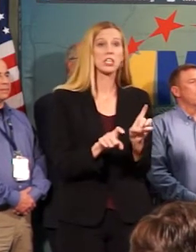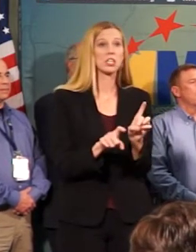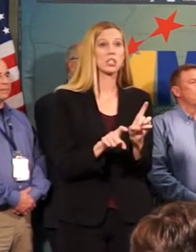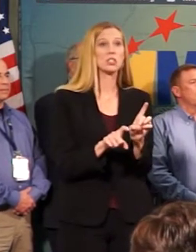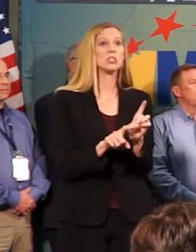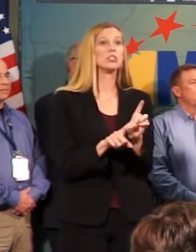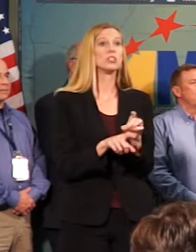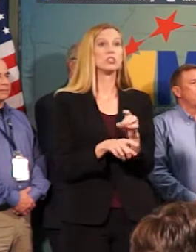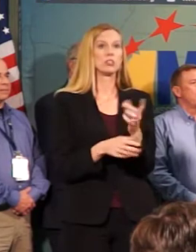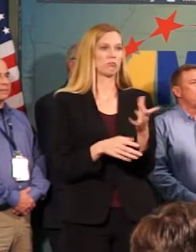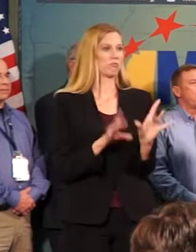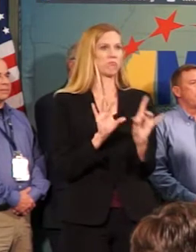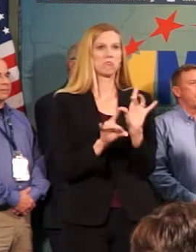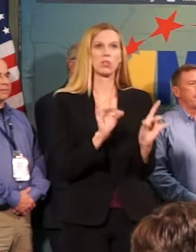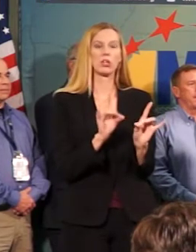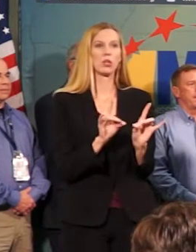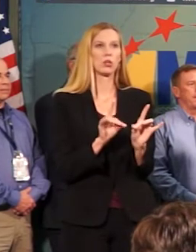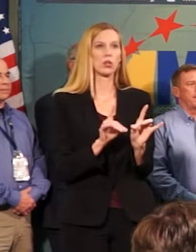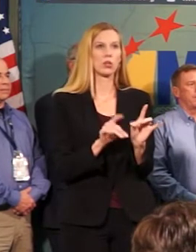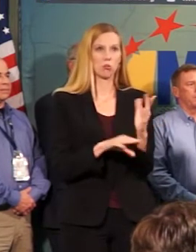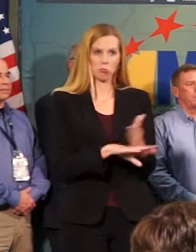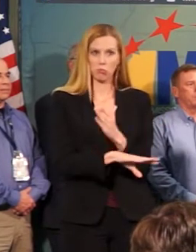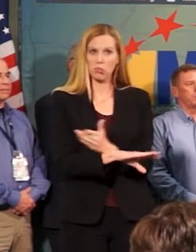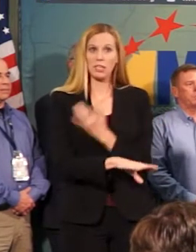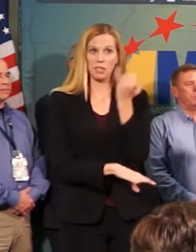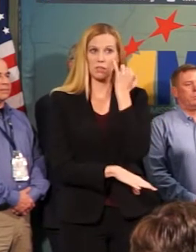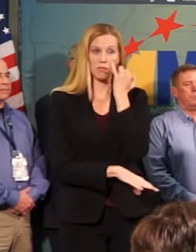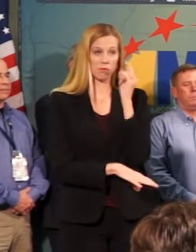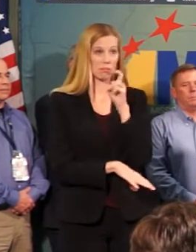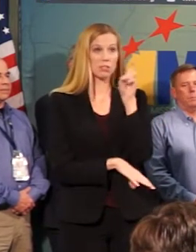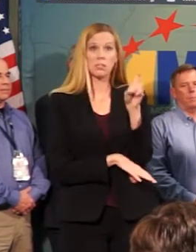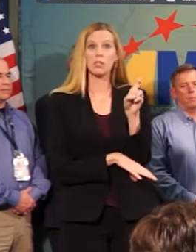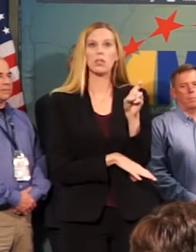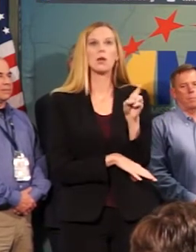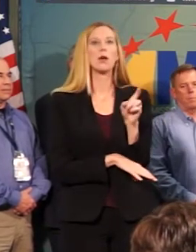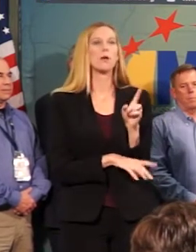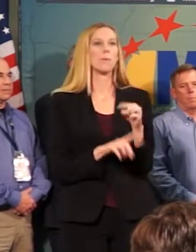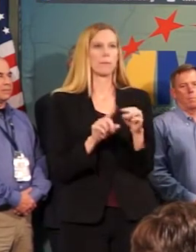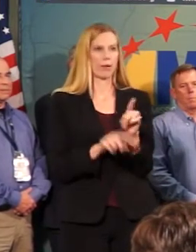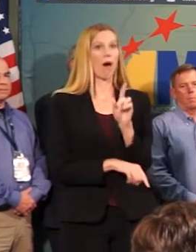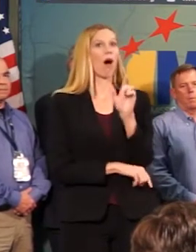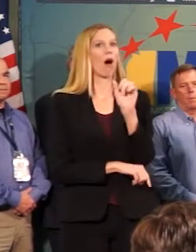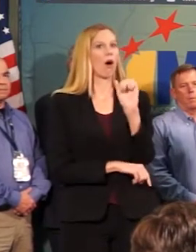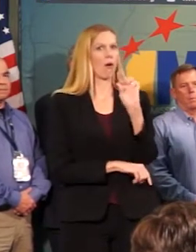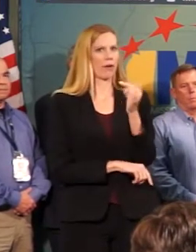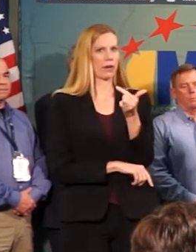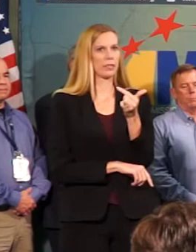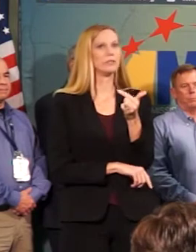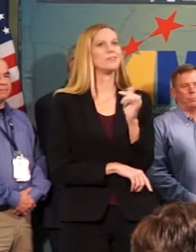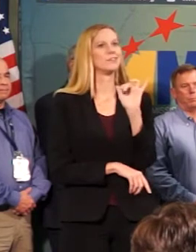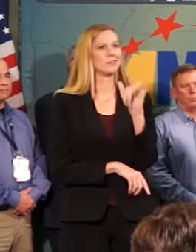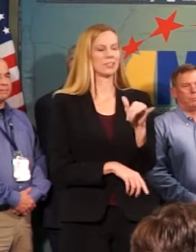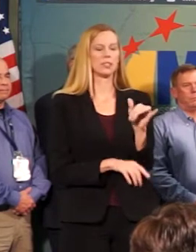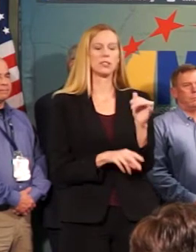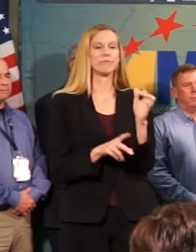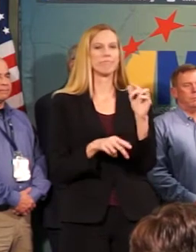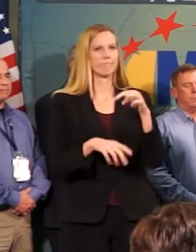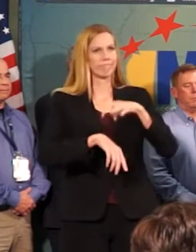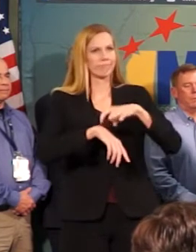that will follow. Unfortunately, in the past, August is historically the most active time for hurricanes in